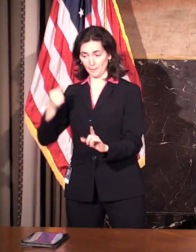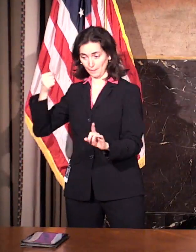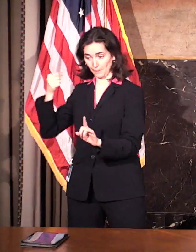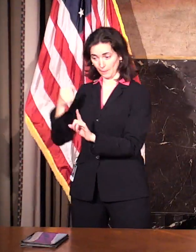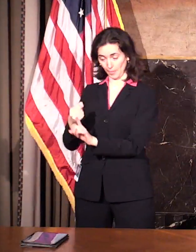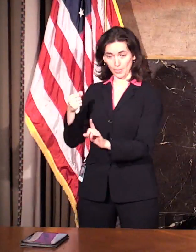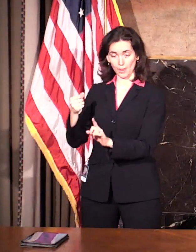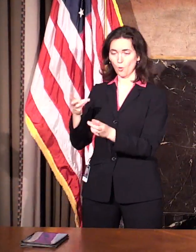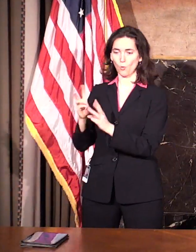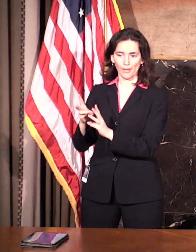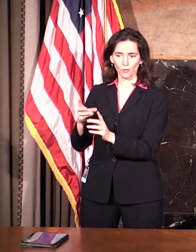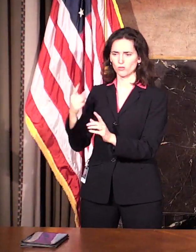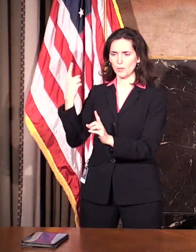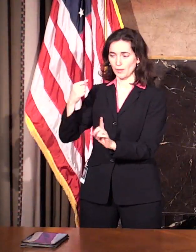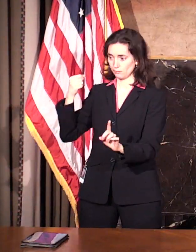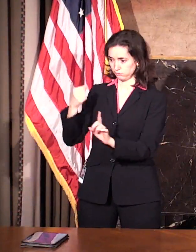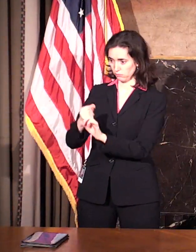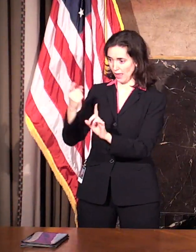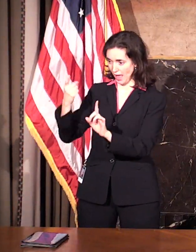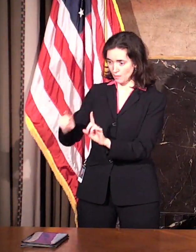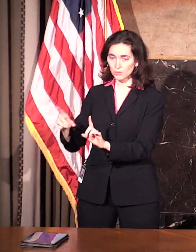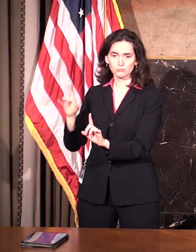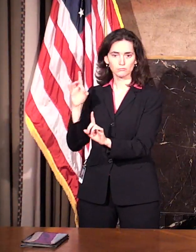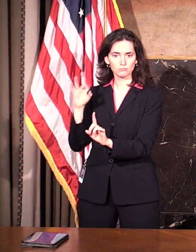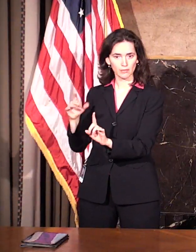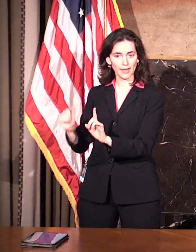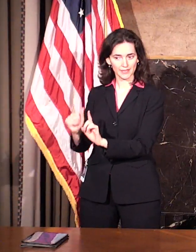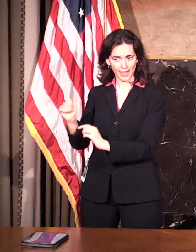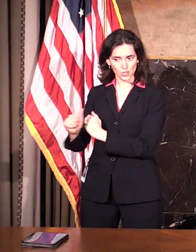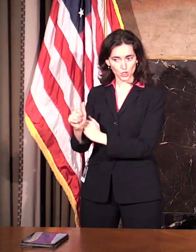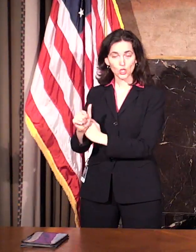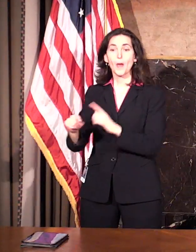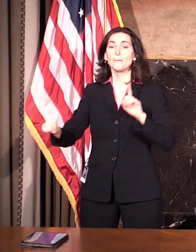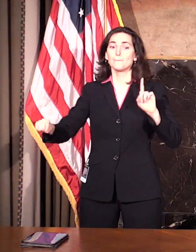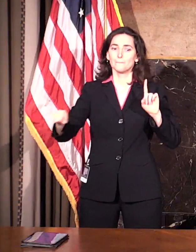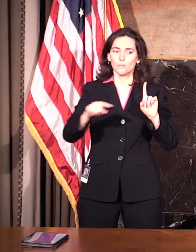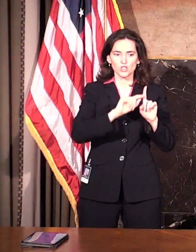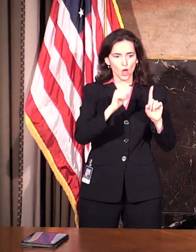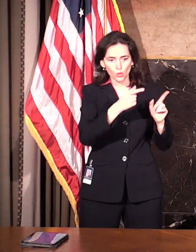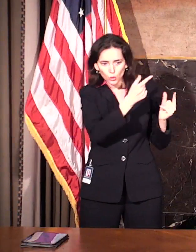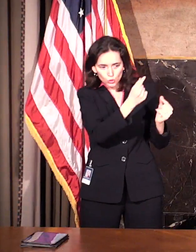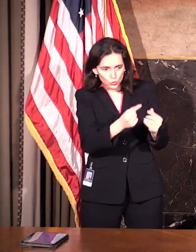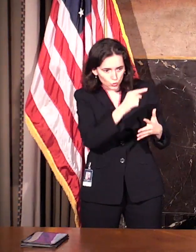things that can make a bad situation worse. And that's really what I want to focus on.